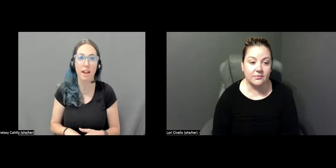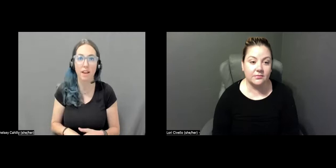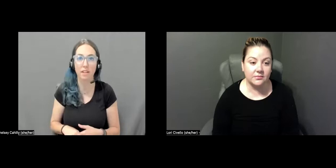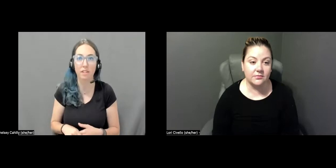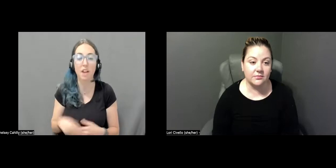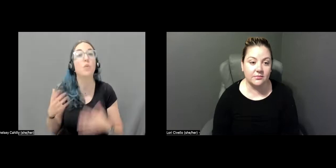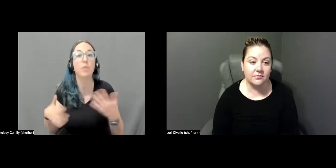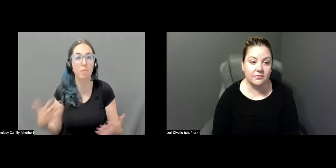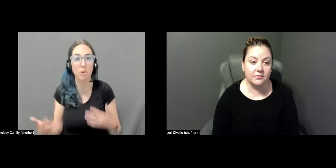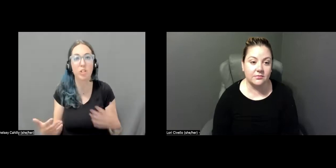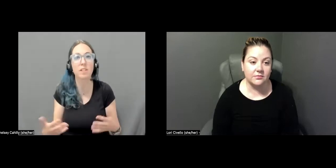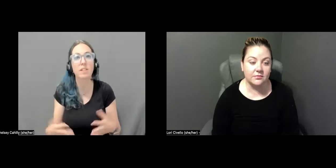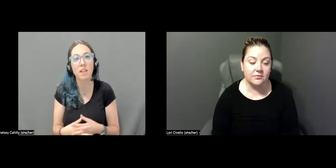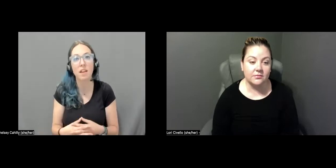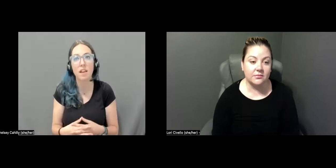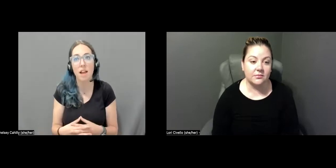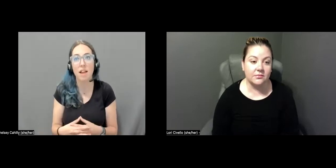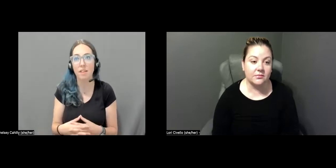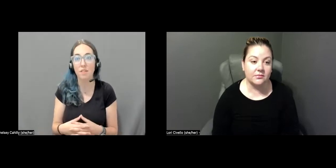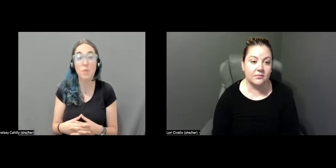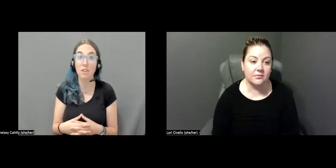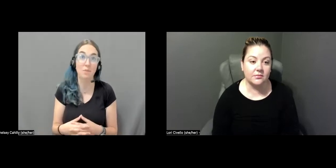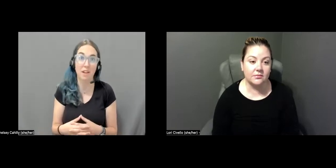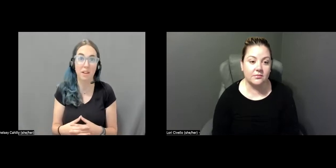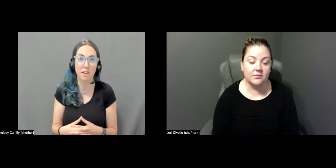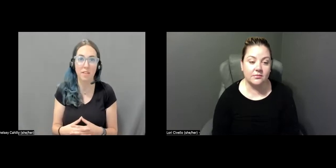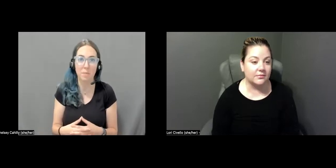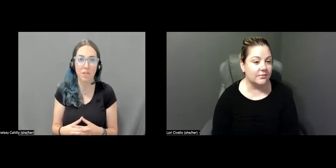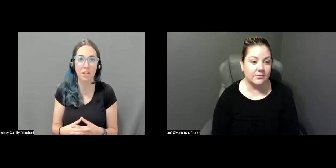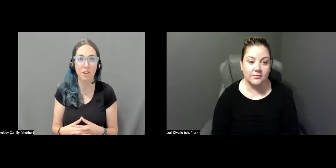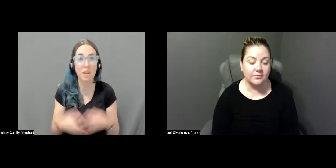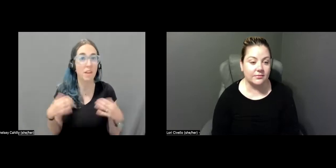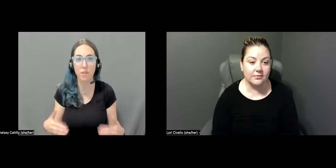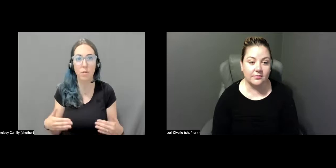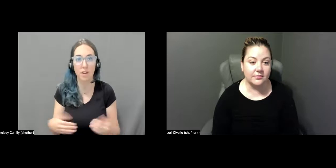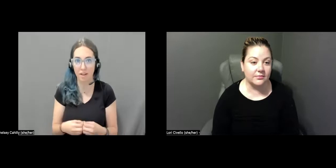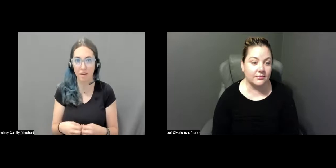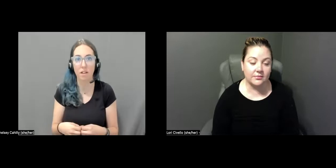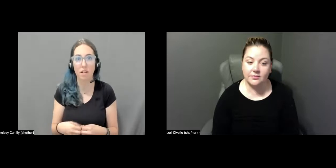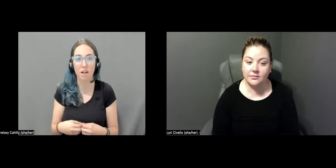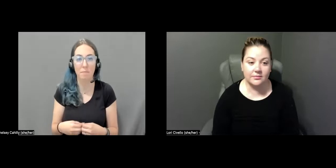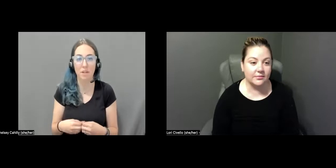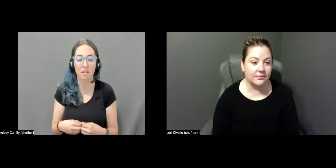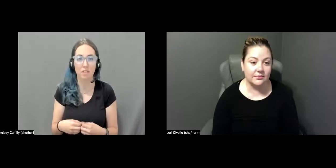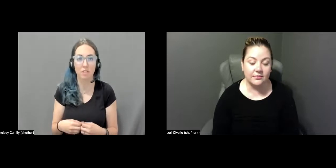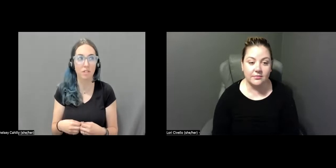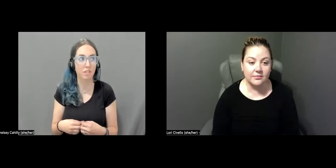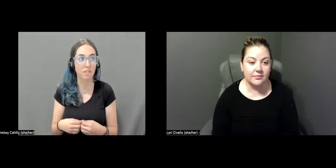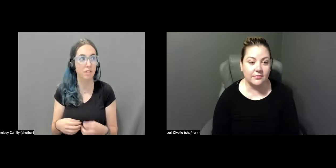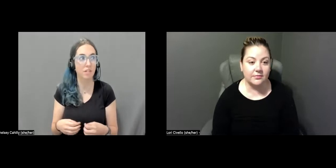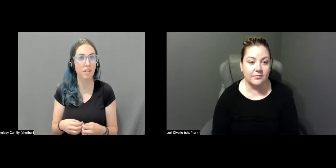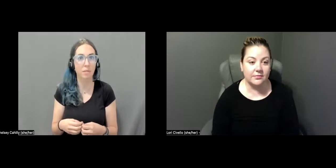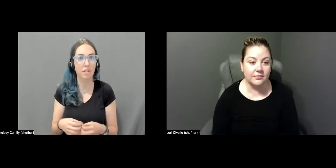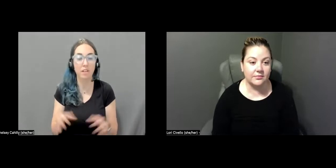day and kind of going through the motions. And you can't do that in this profession. You can't phone it in, because